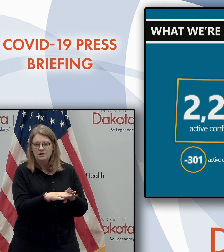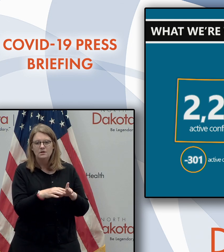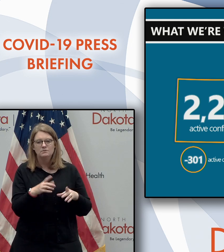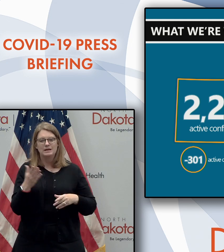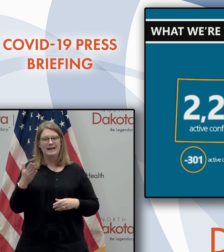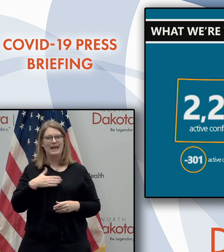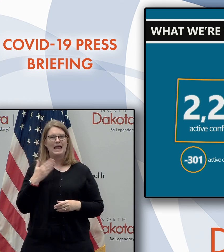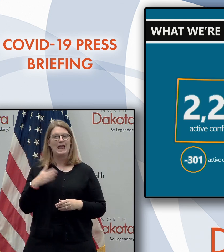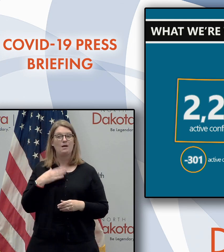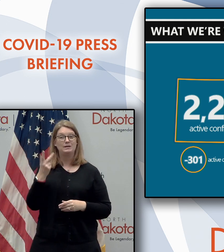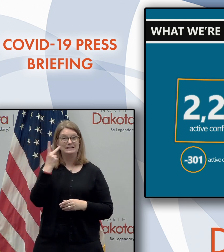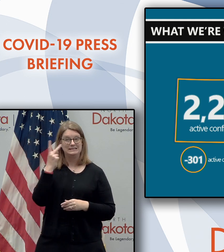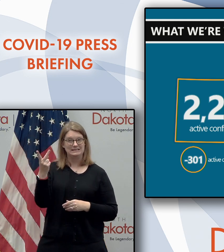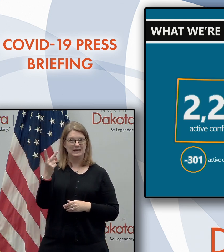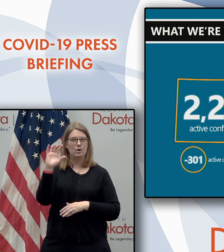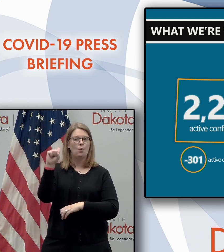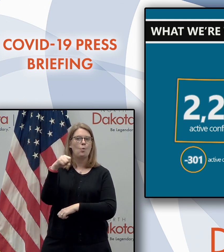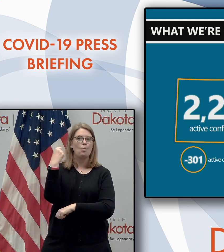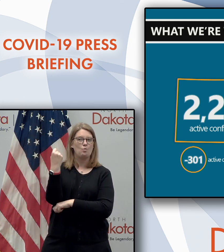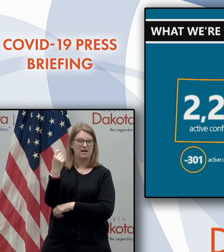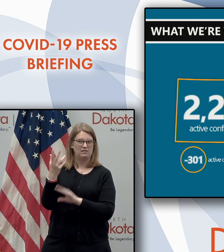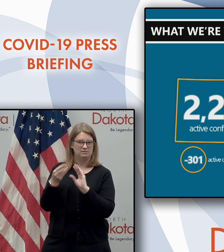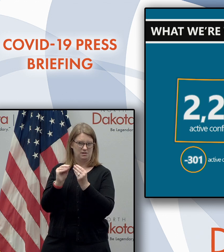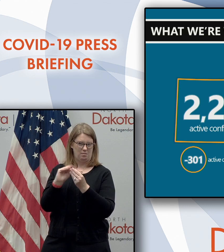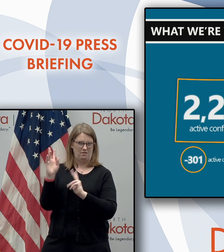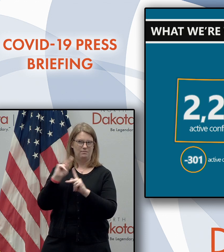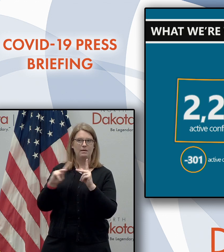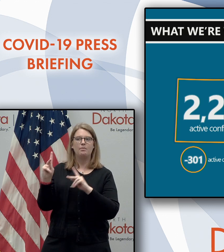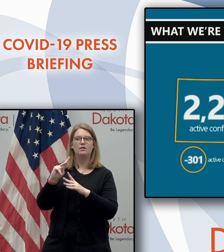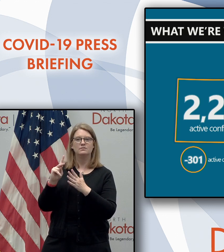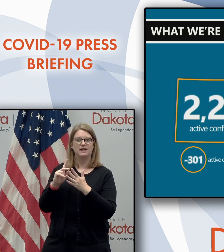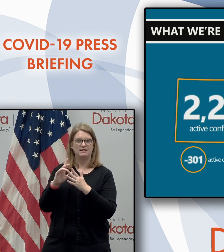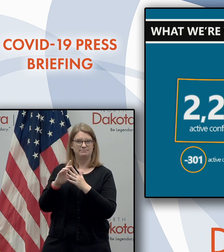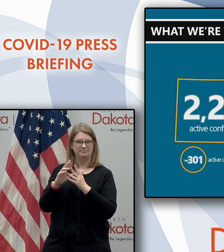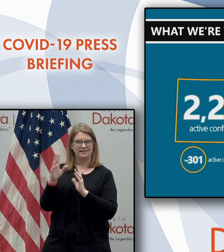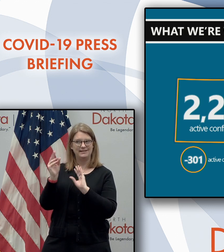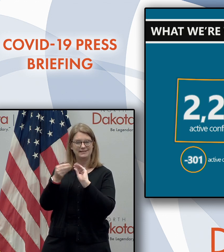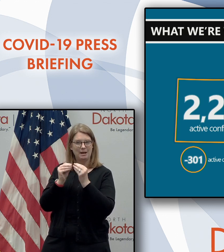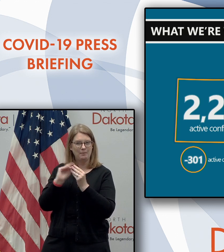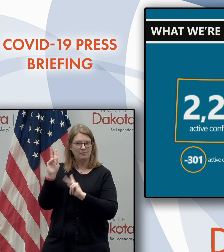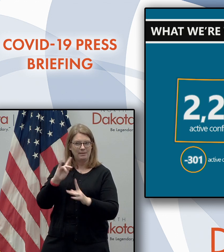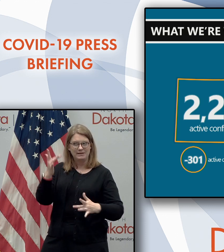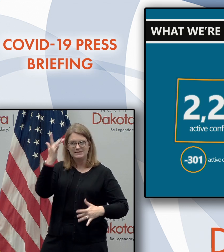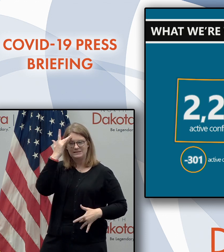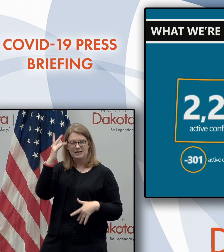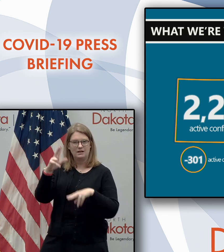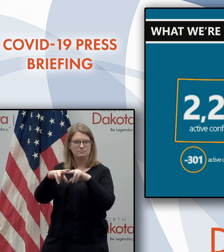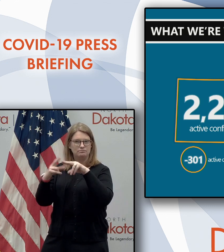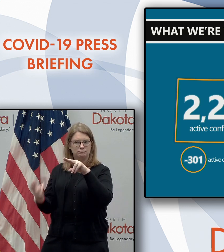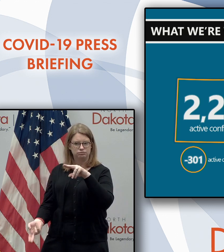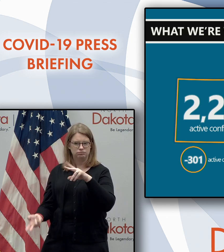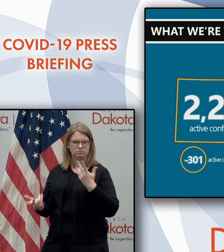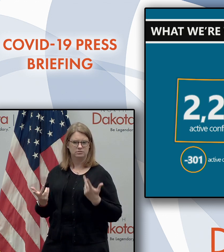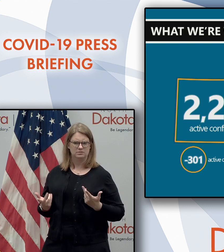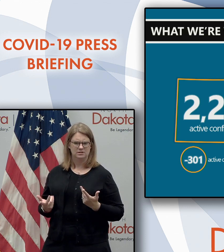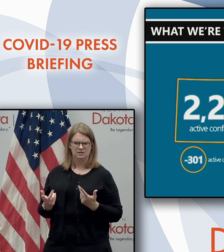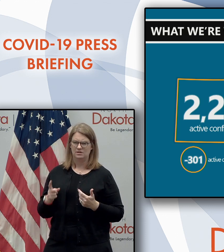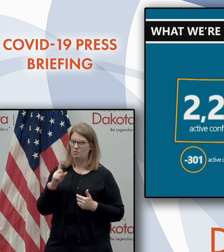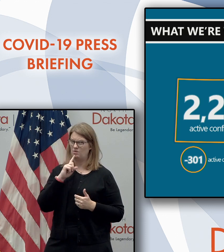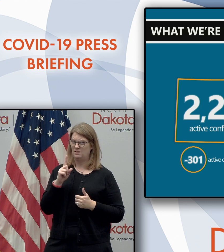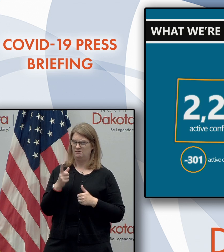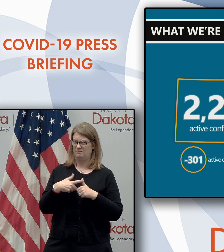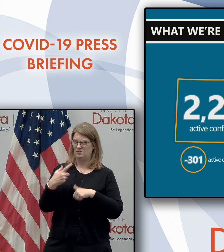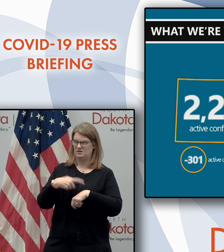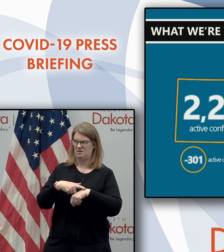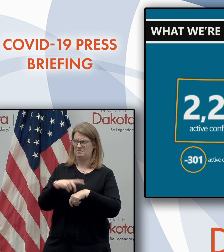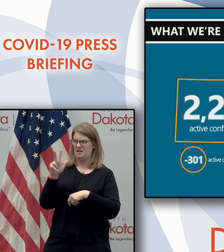a record number of people coming off the active list yesterday. First time I think we've had over 300 come off the